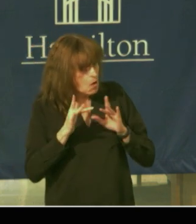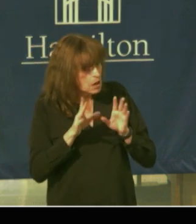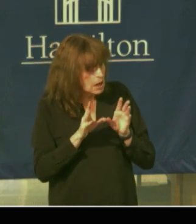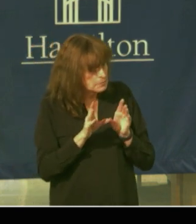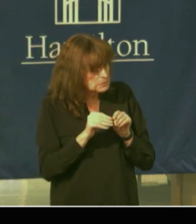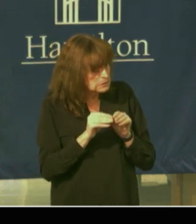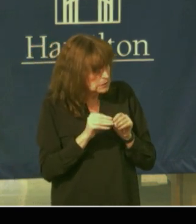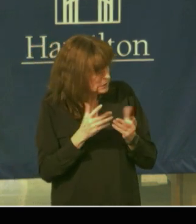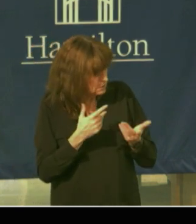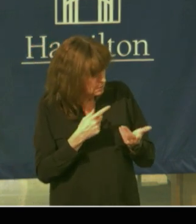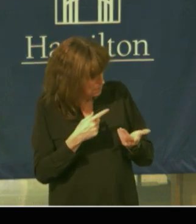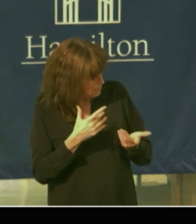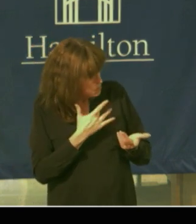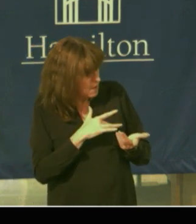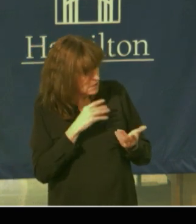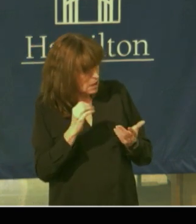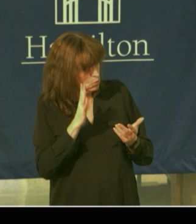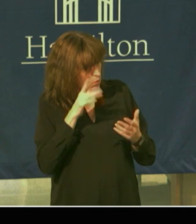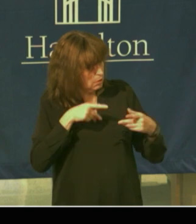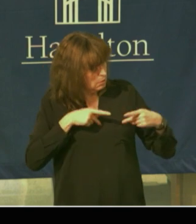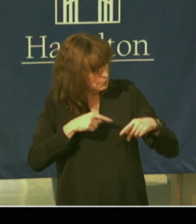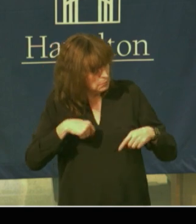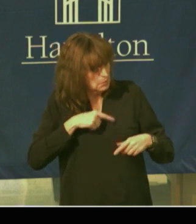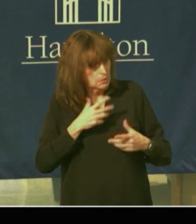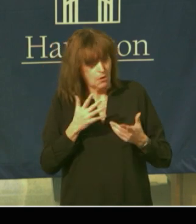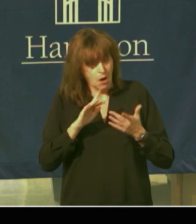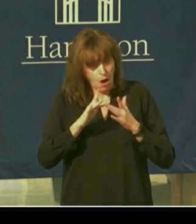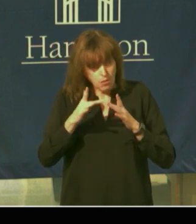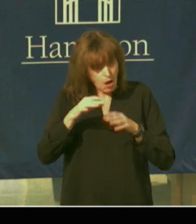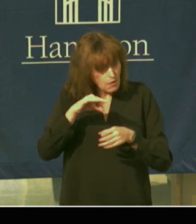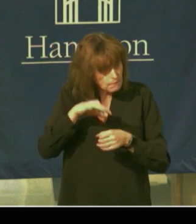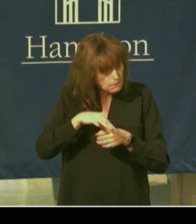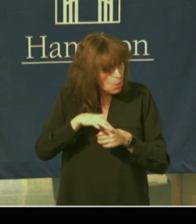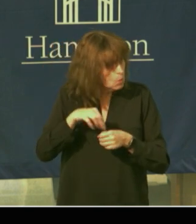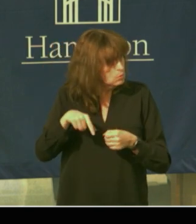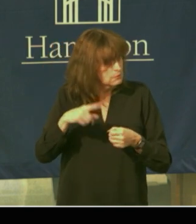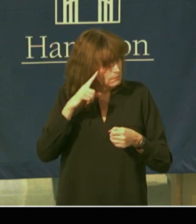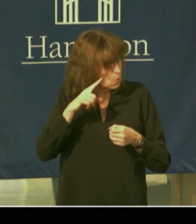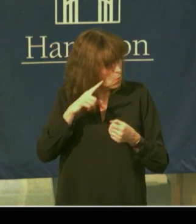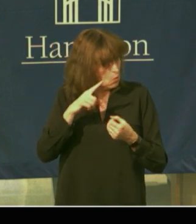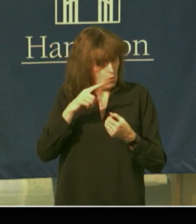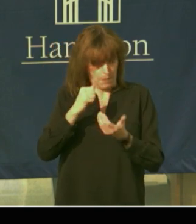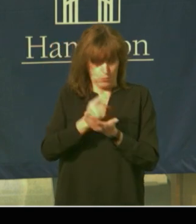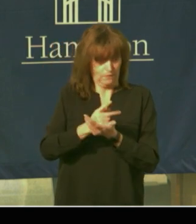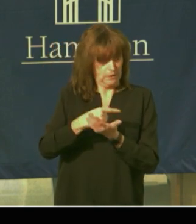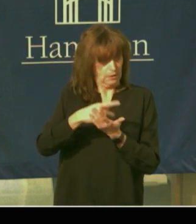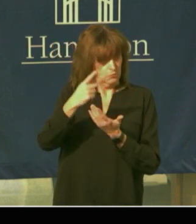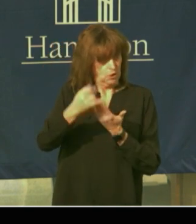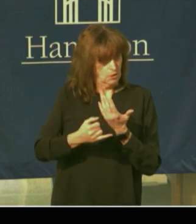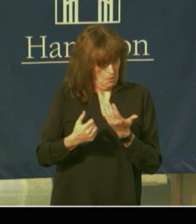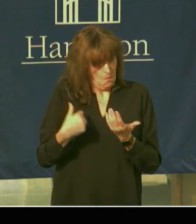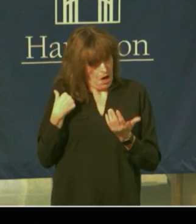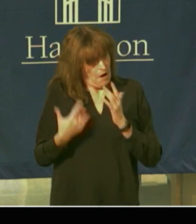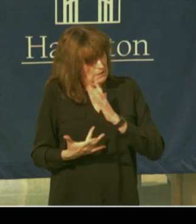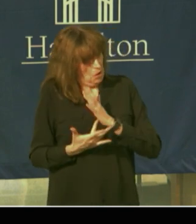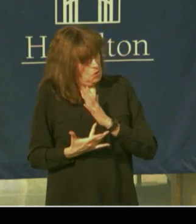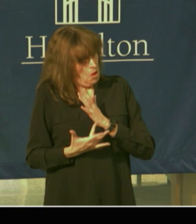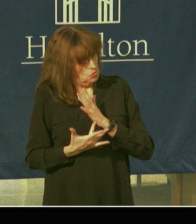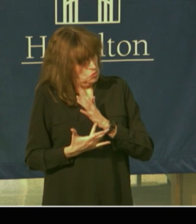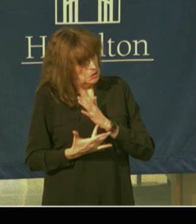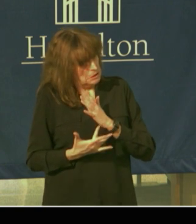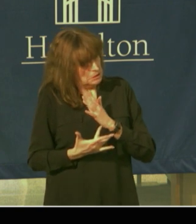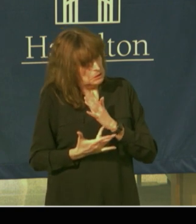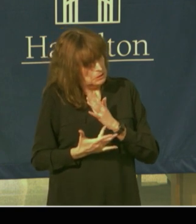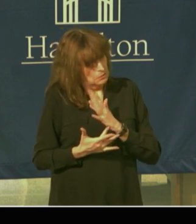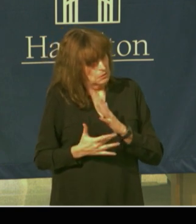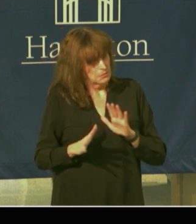have a dial-in and vote, procedure through technology that currently isn't allowed legislatively through the Municipal Act, nor is it allowed in